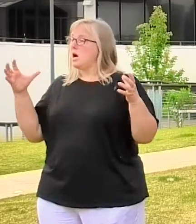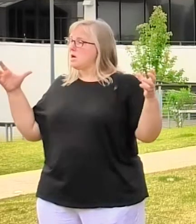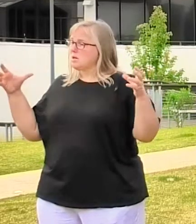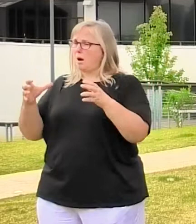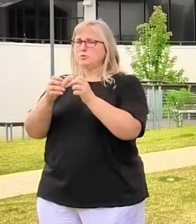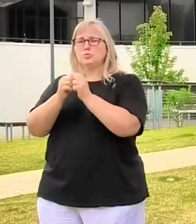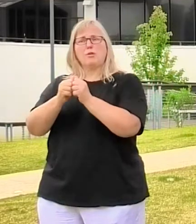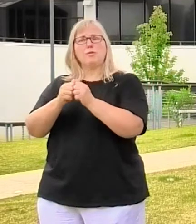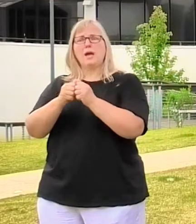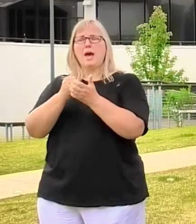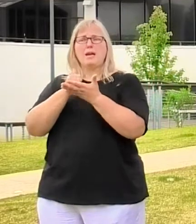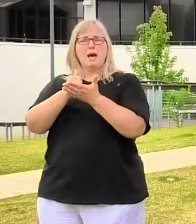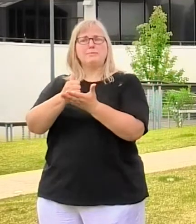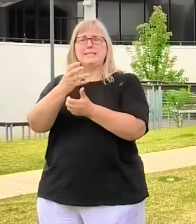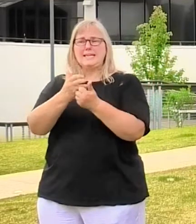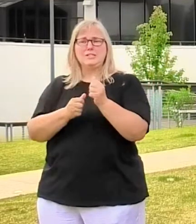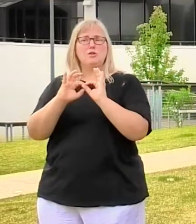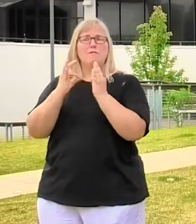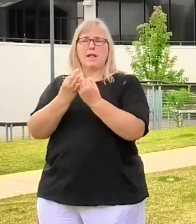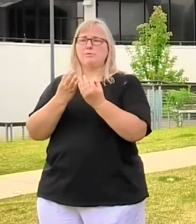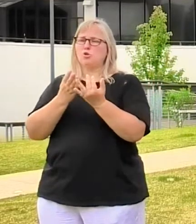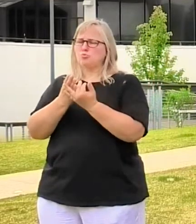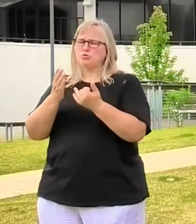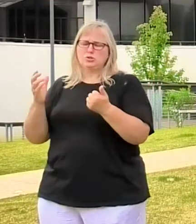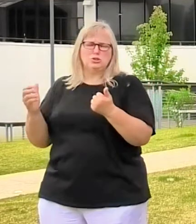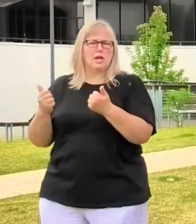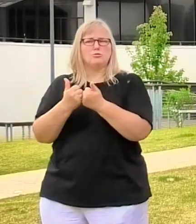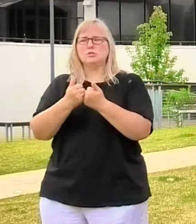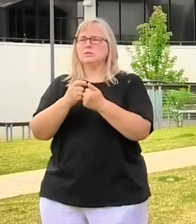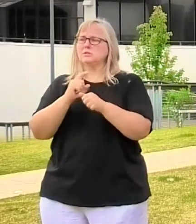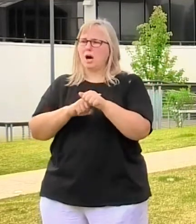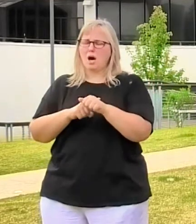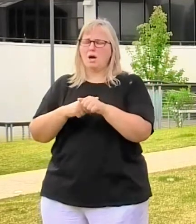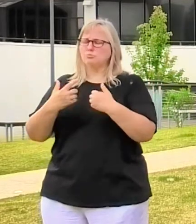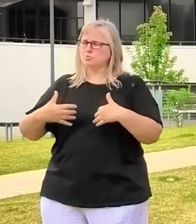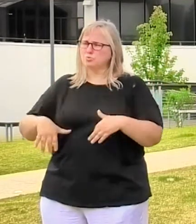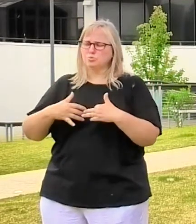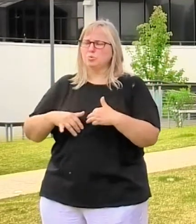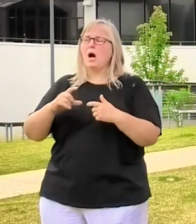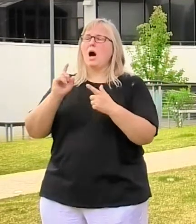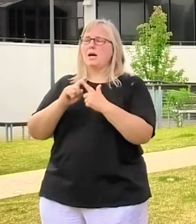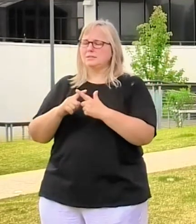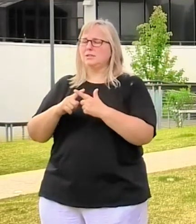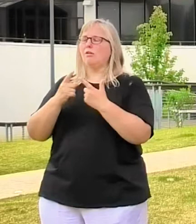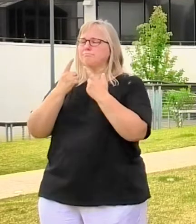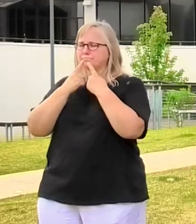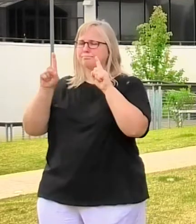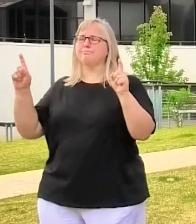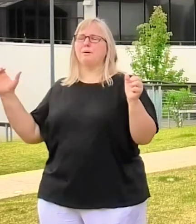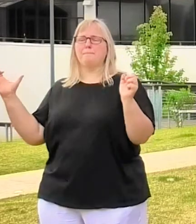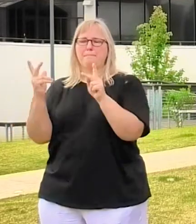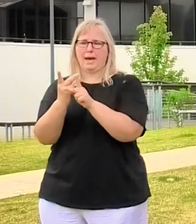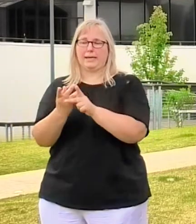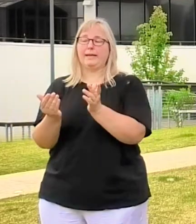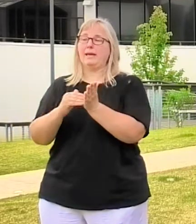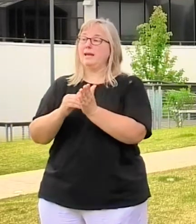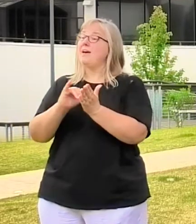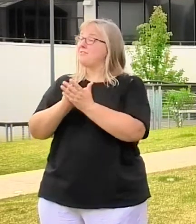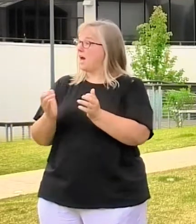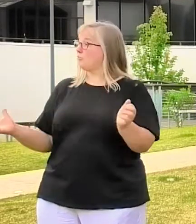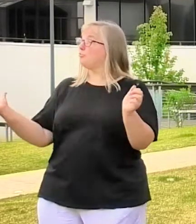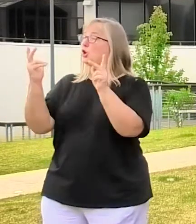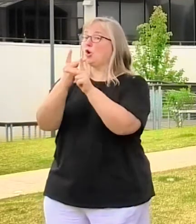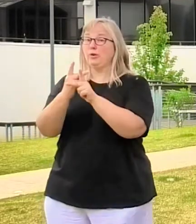family through those challenging times until they can be reunited. And it's that reunion,